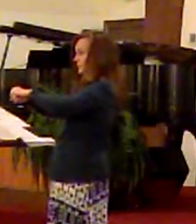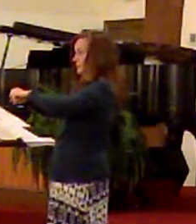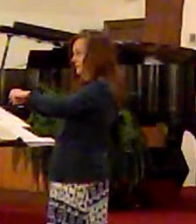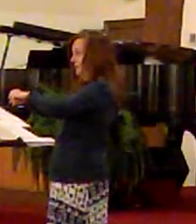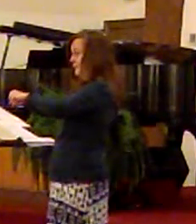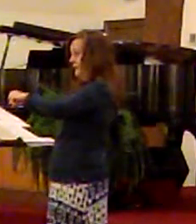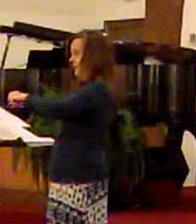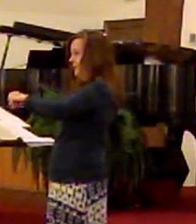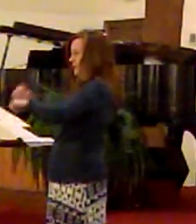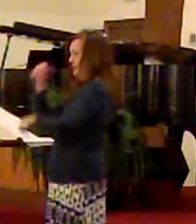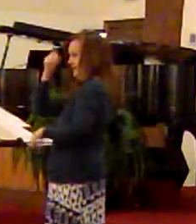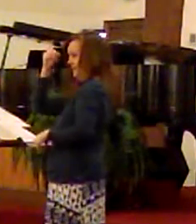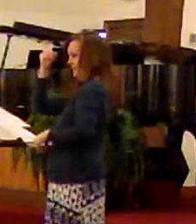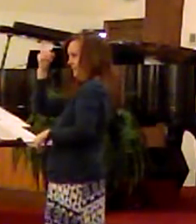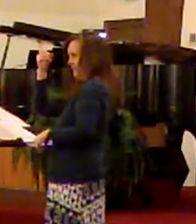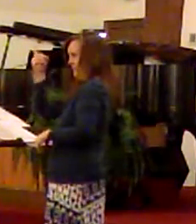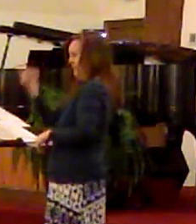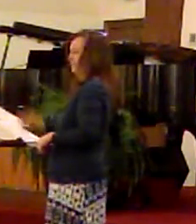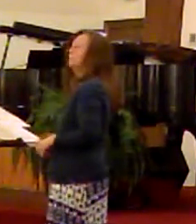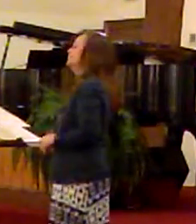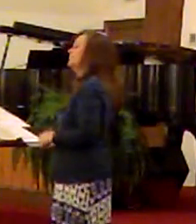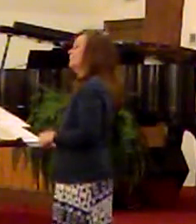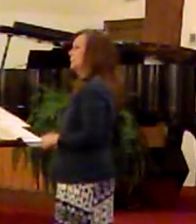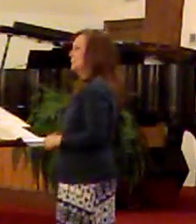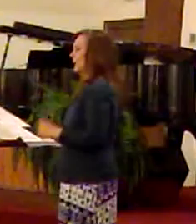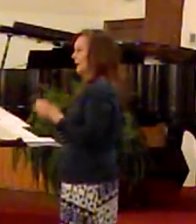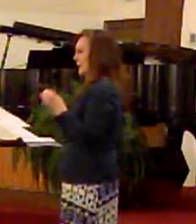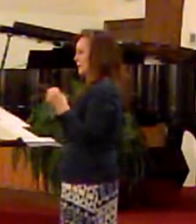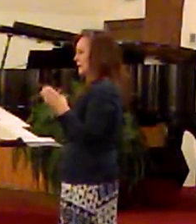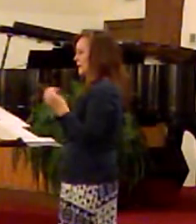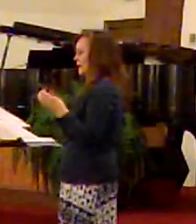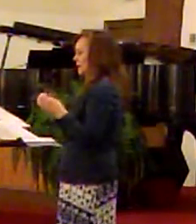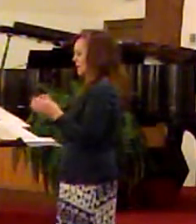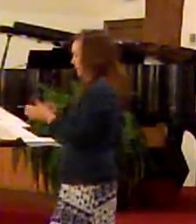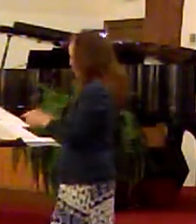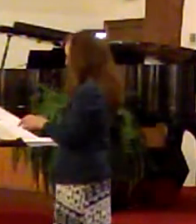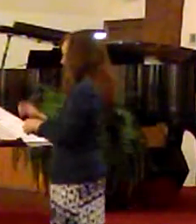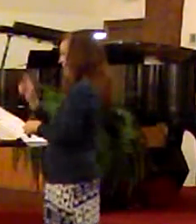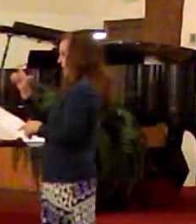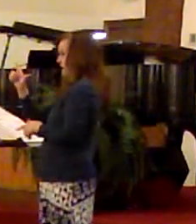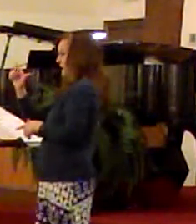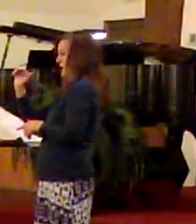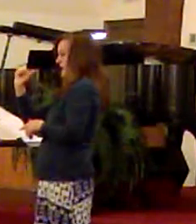Why do you think that many times they read the Scripture in Latin?